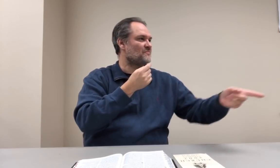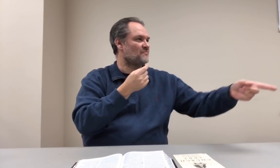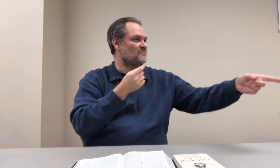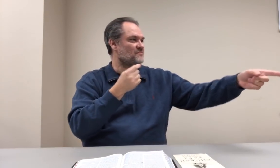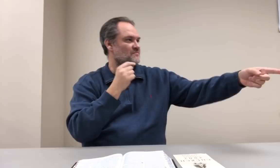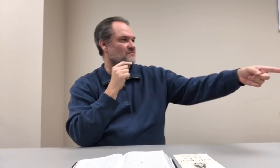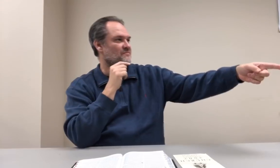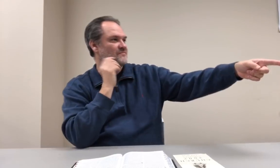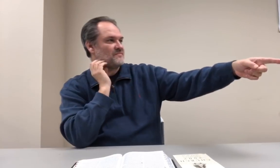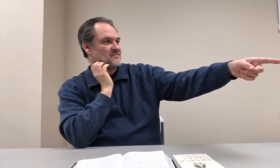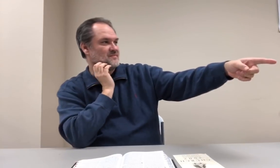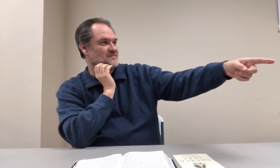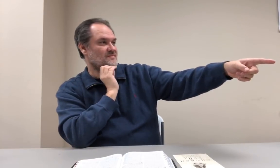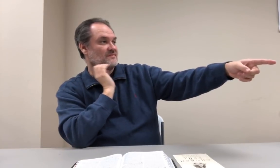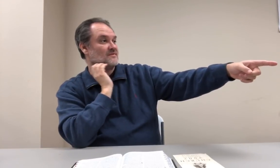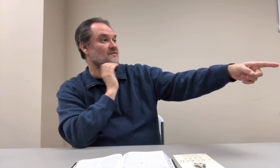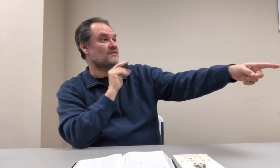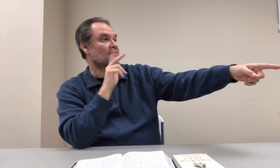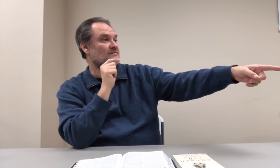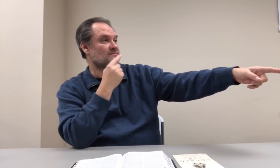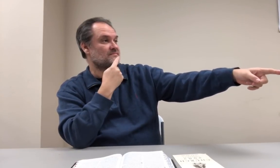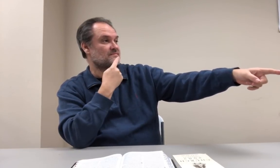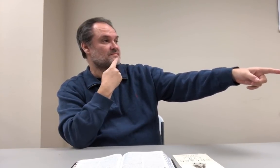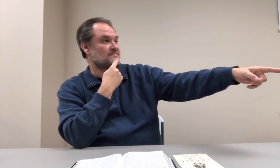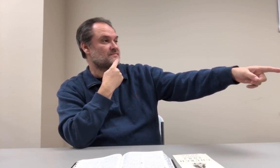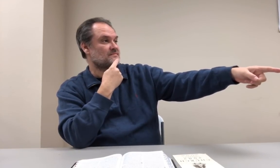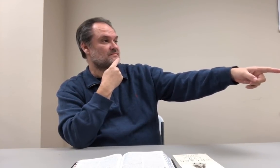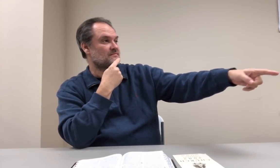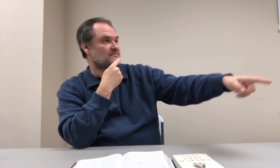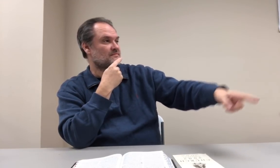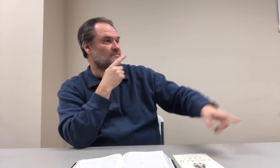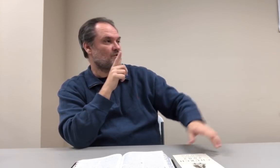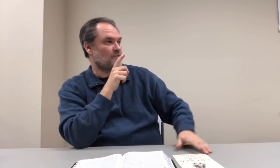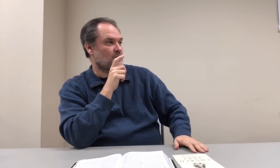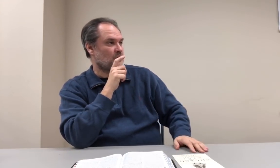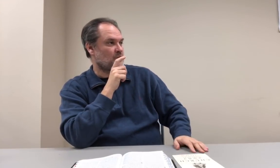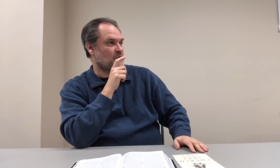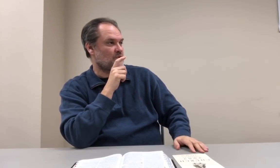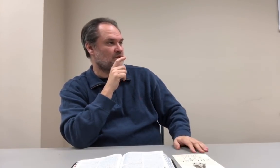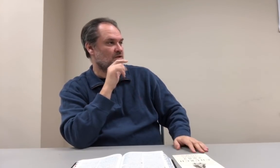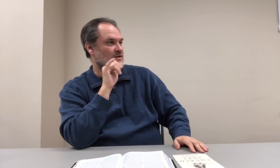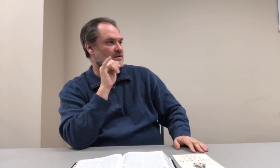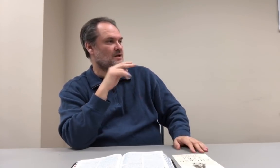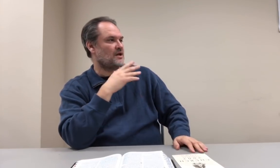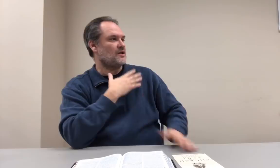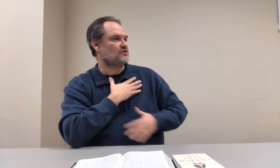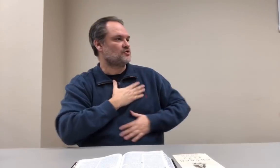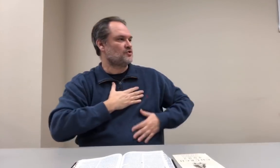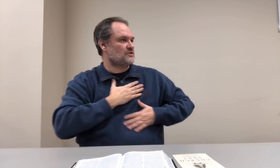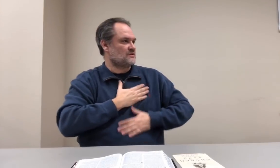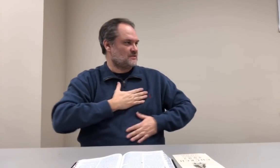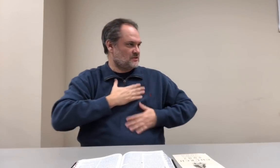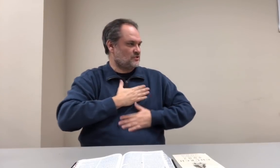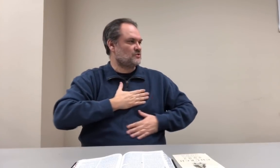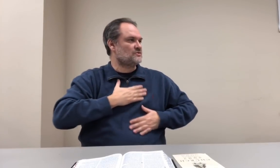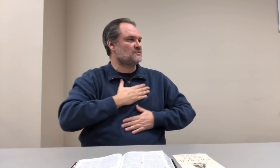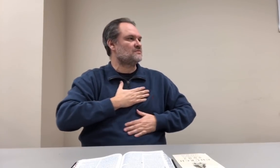of that comes from. We struggle to wrap our minds so much about that that we have to say in the name. So we'll start